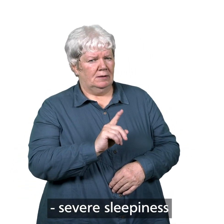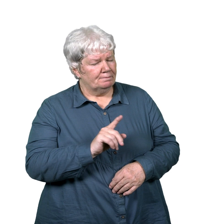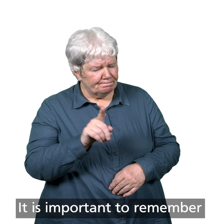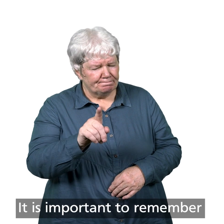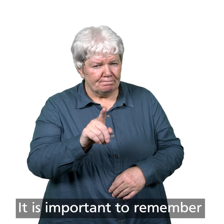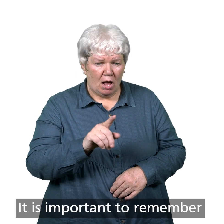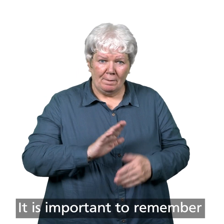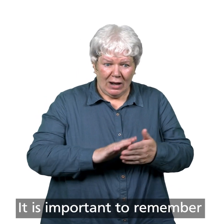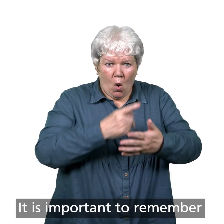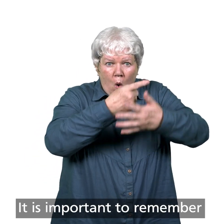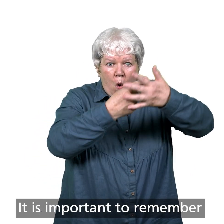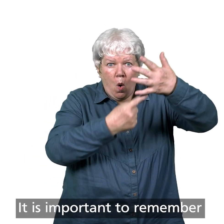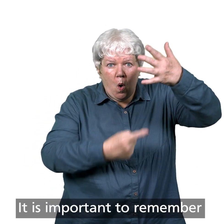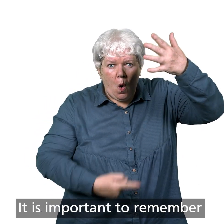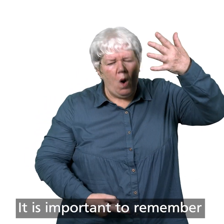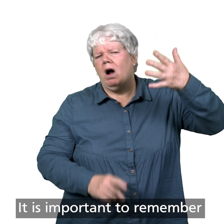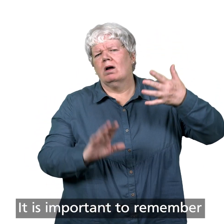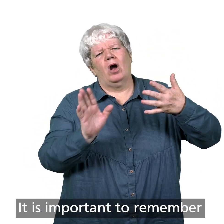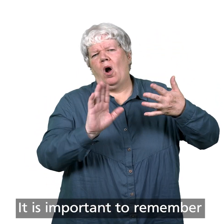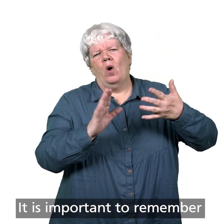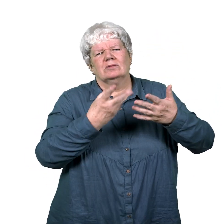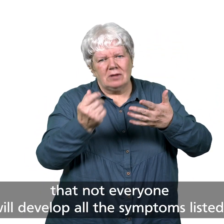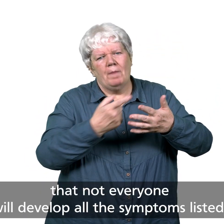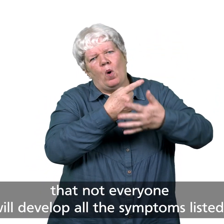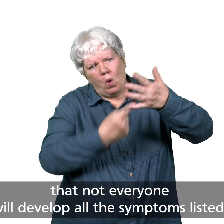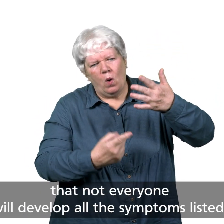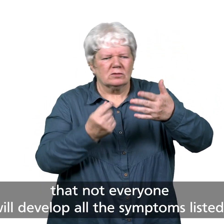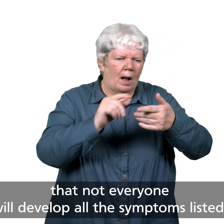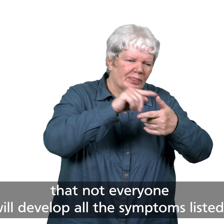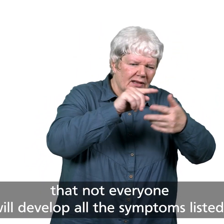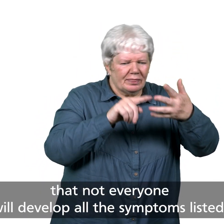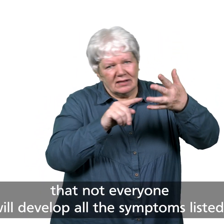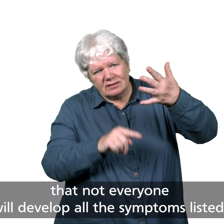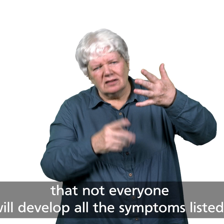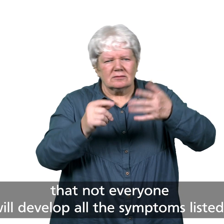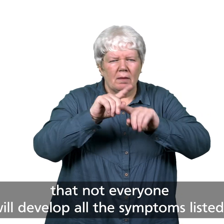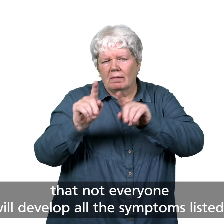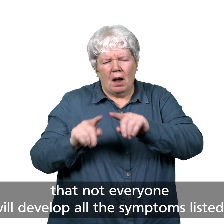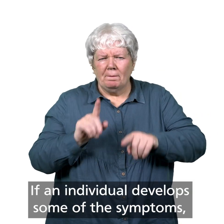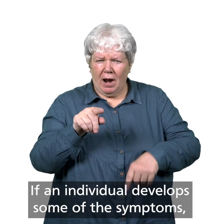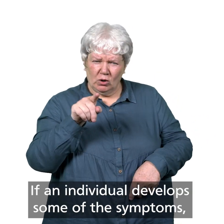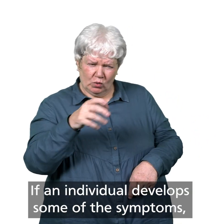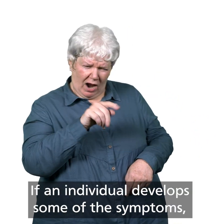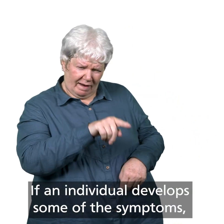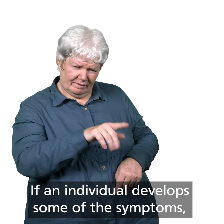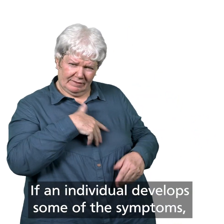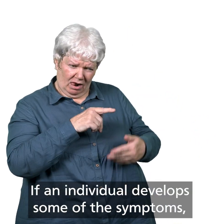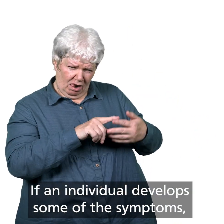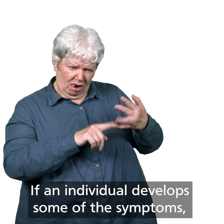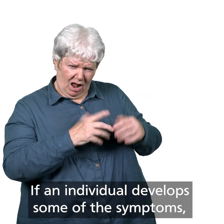It is important to remember that not everyone will develop all the symptoms listed. If an individual develops some of the